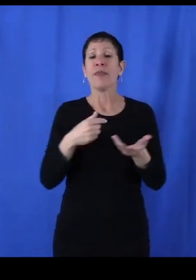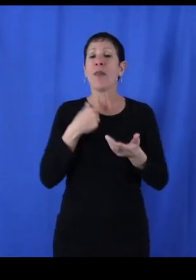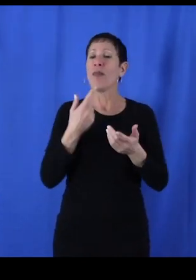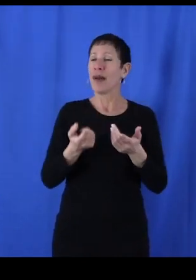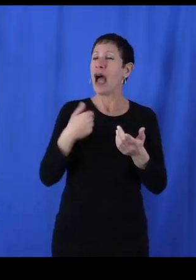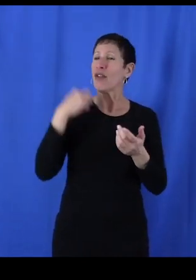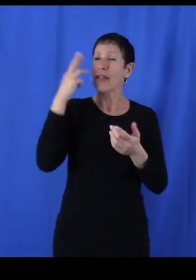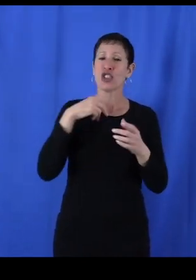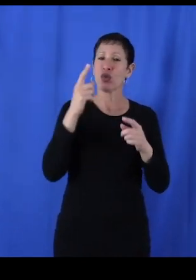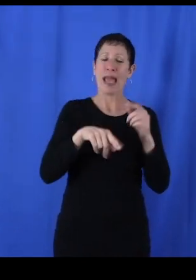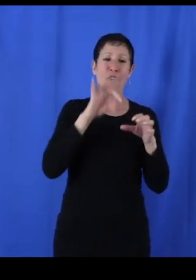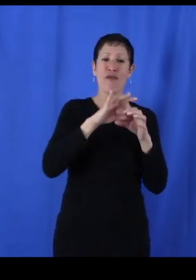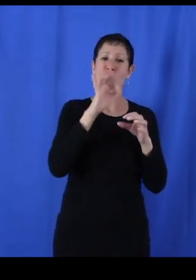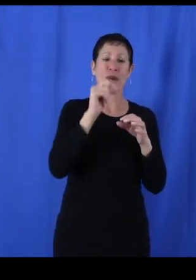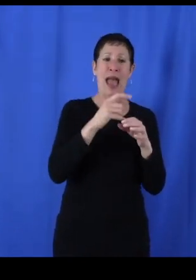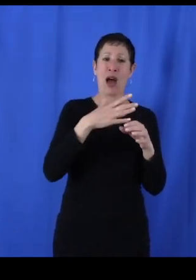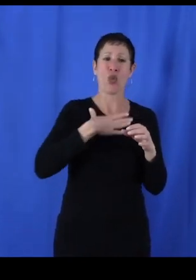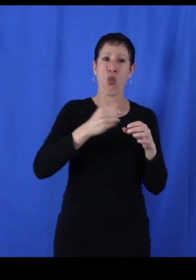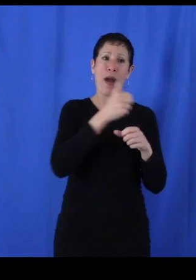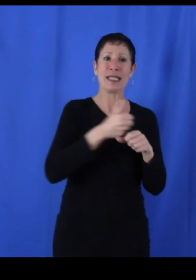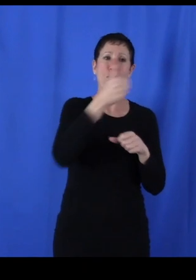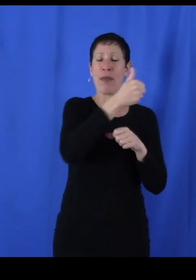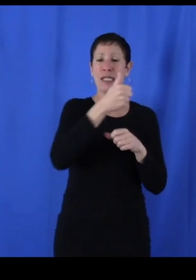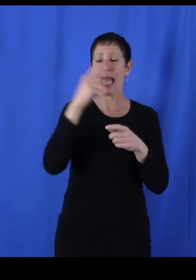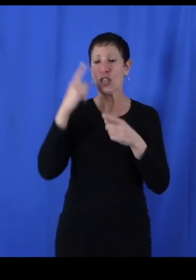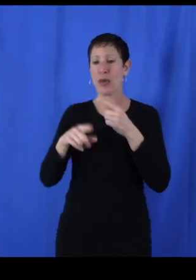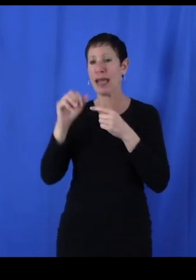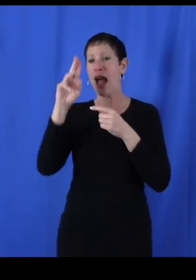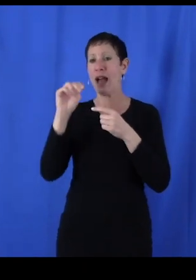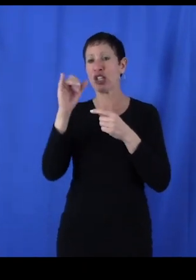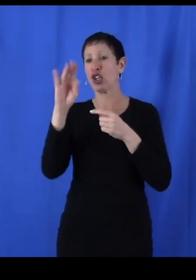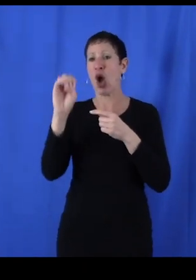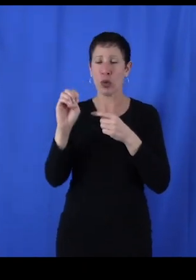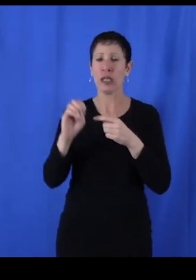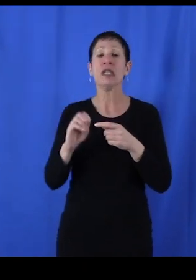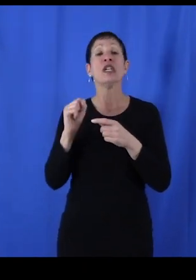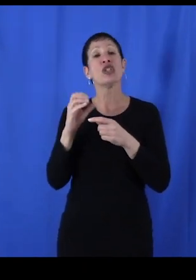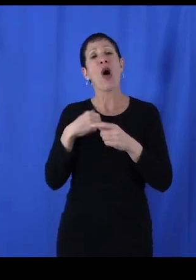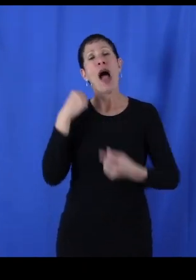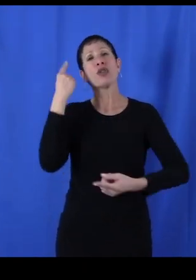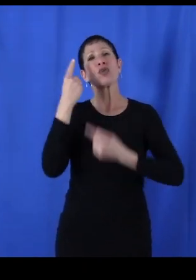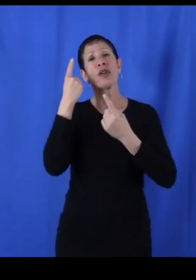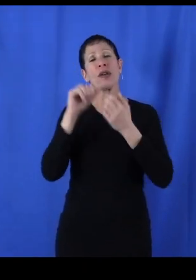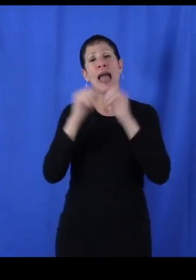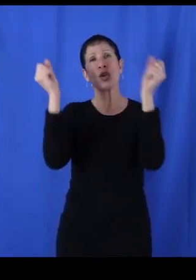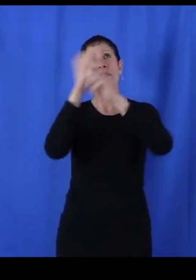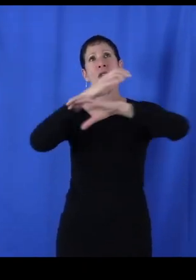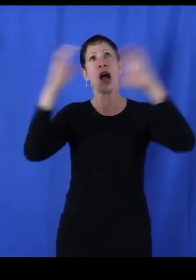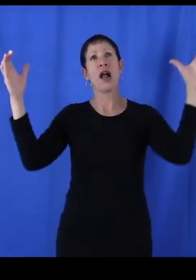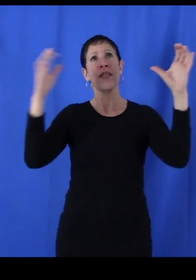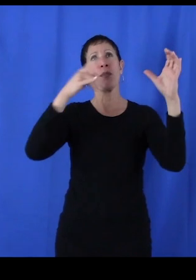it. Mm-hmm. So I'm just wondering how you envision these public spaces, these more egalitarian public